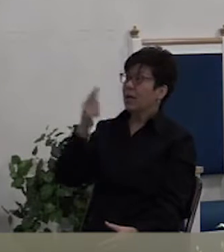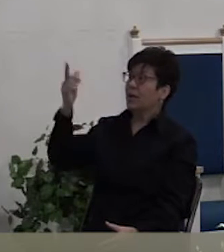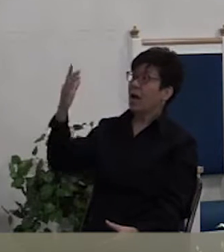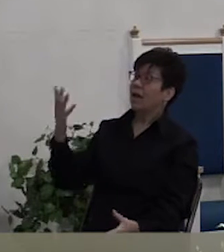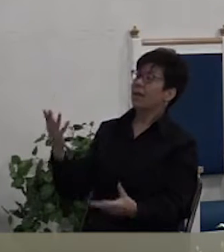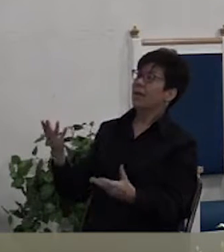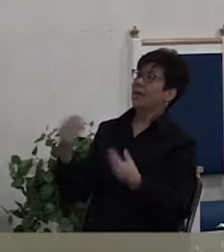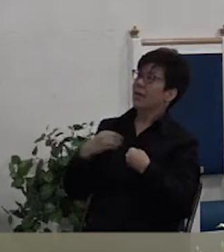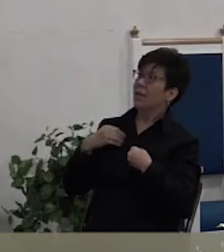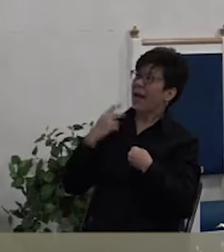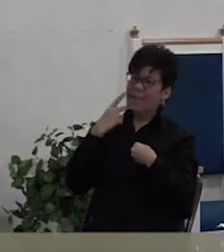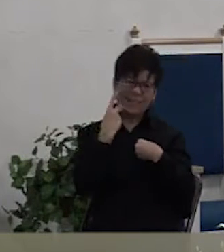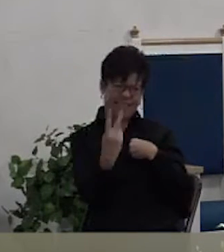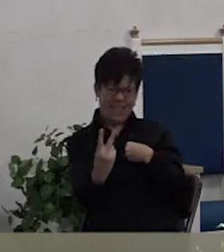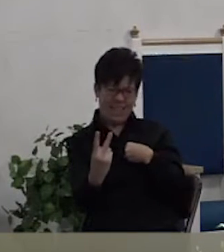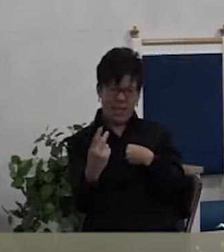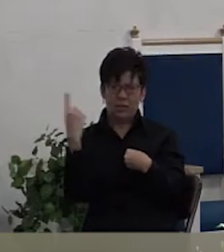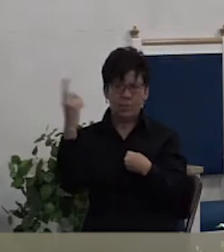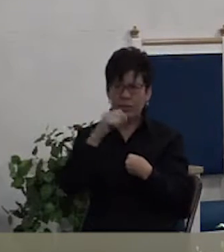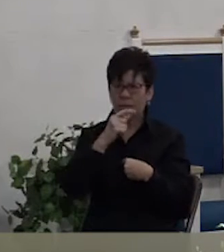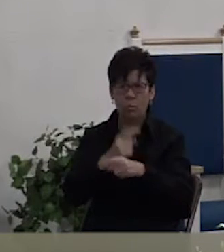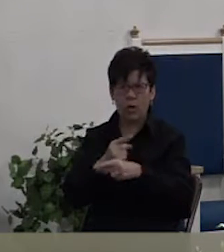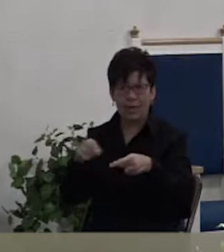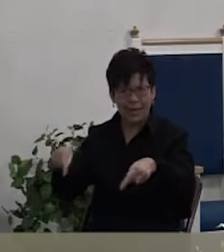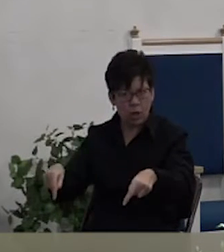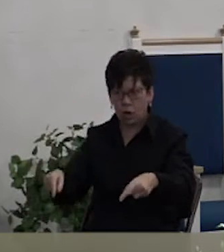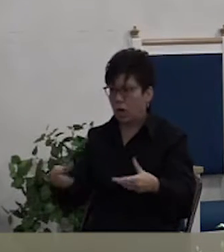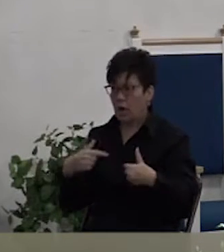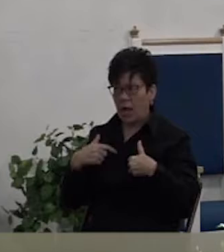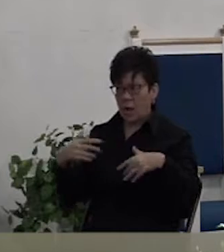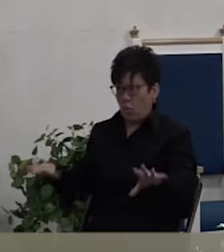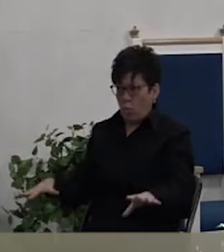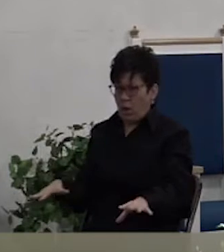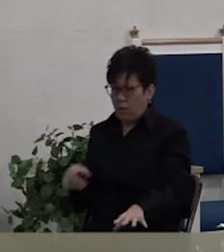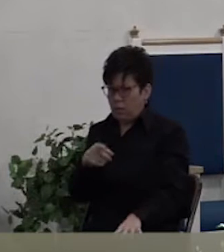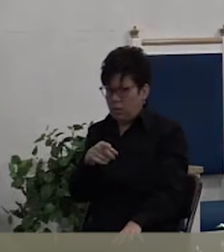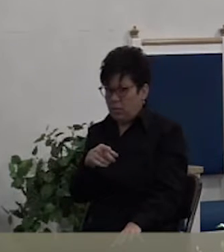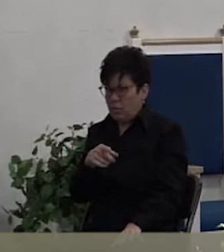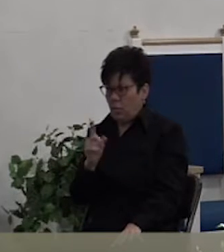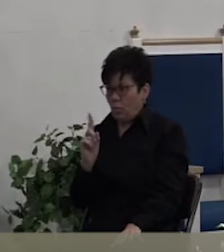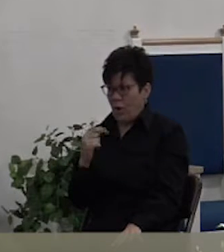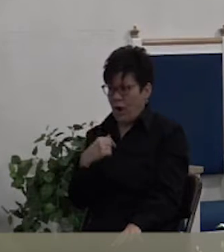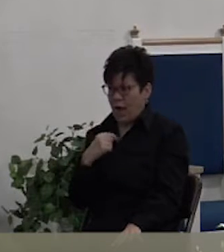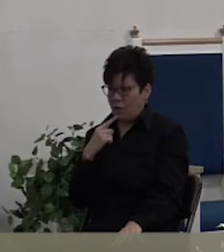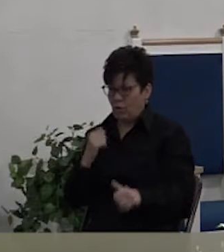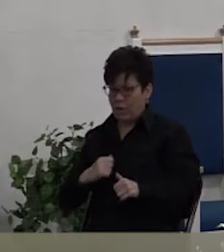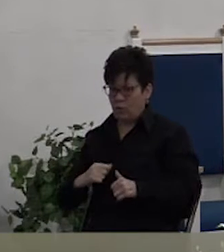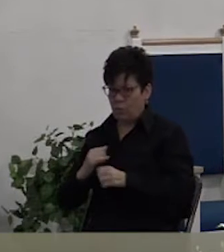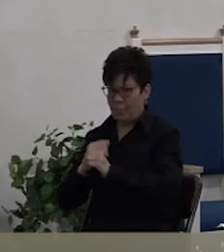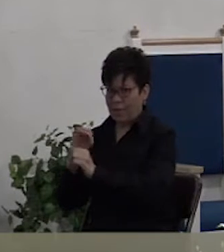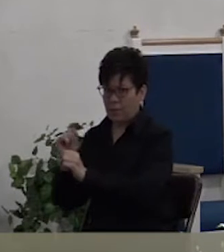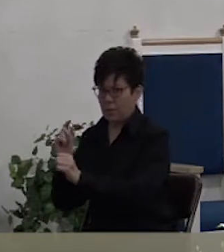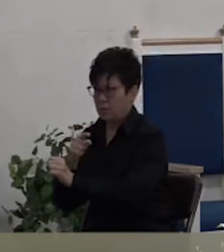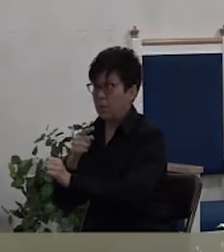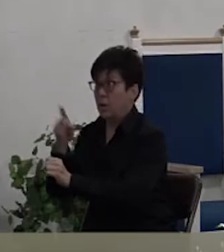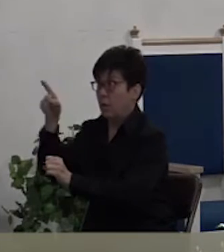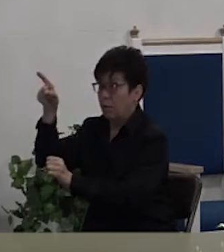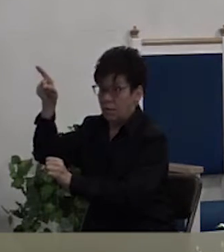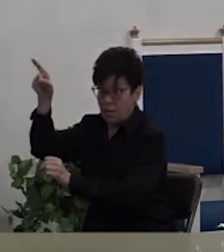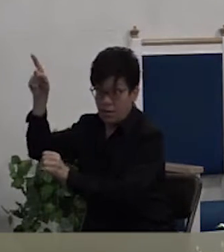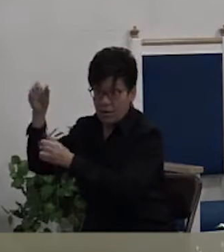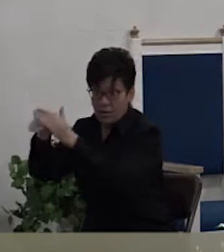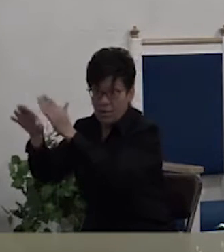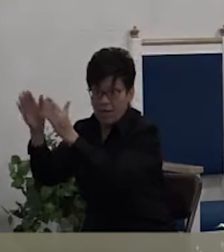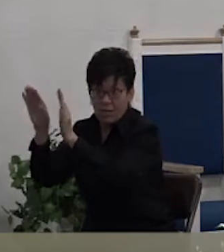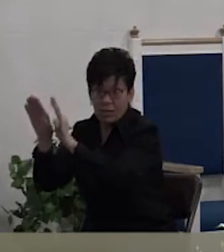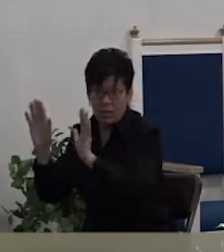that. Something is not right here. And I don't want it to be where I'm trying to make it right. I want to make it to